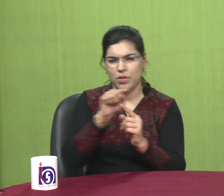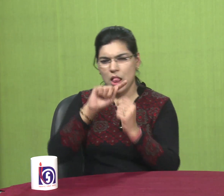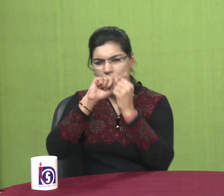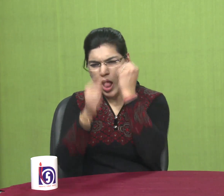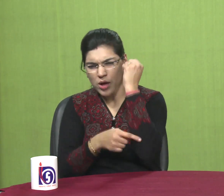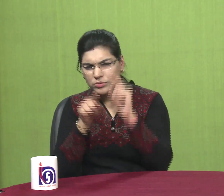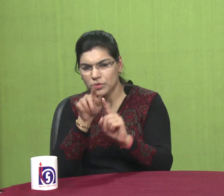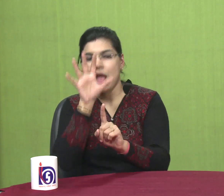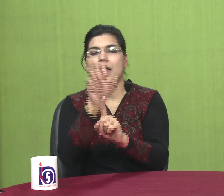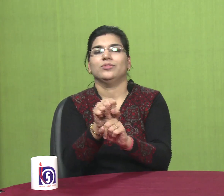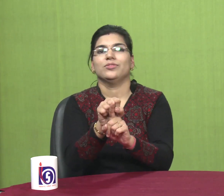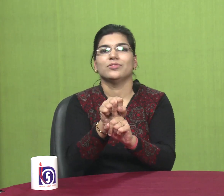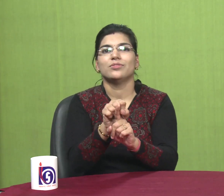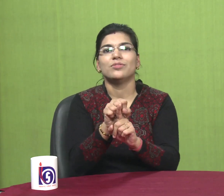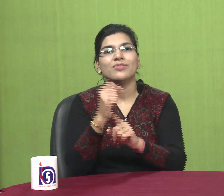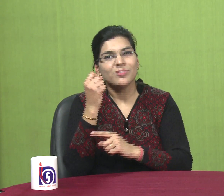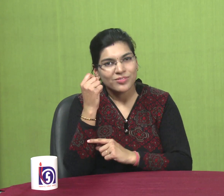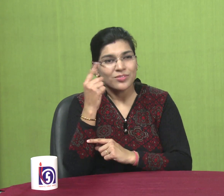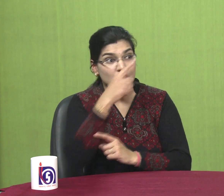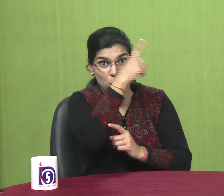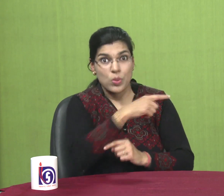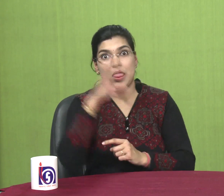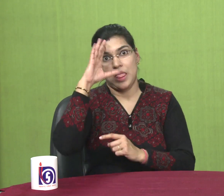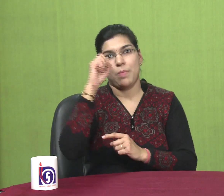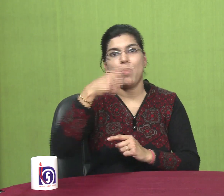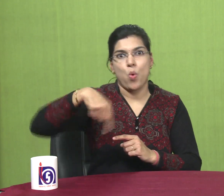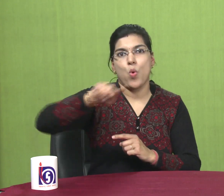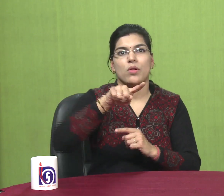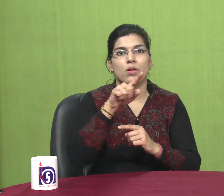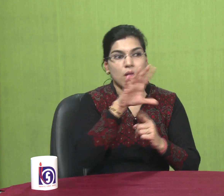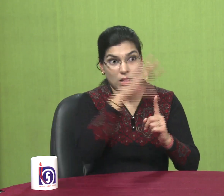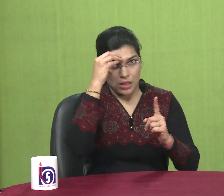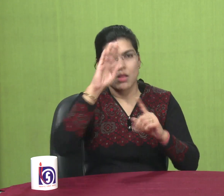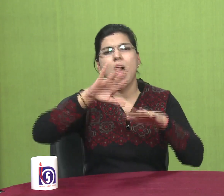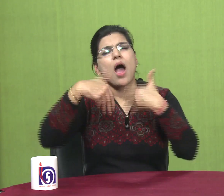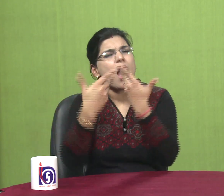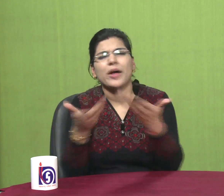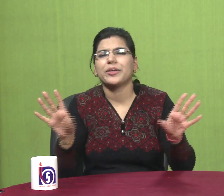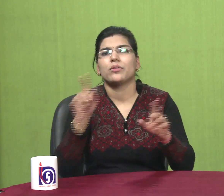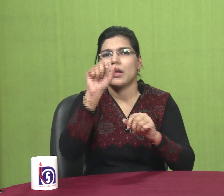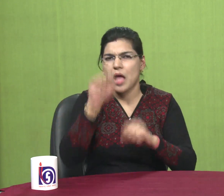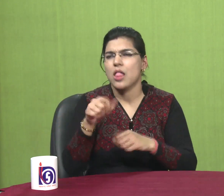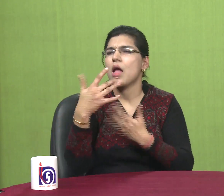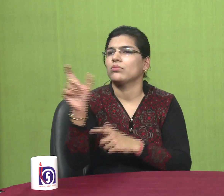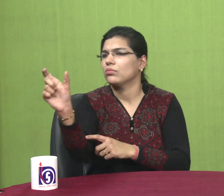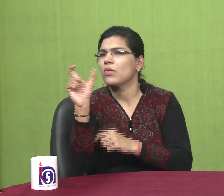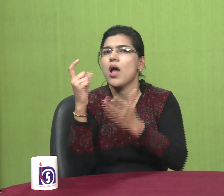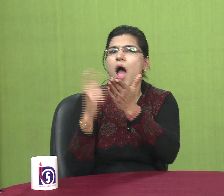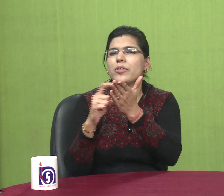area does that belong to, which organizational connection does it have. And this